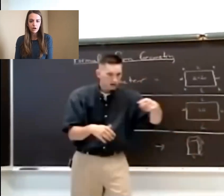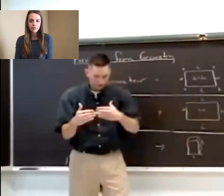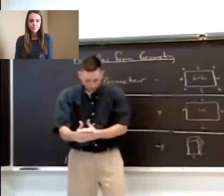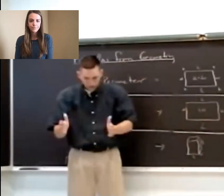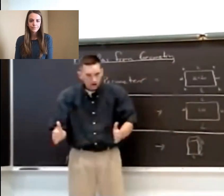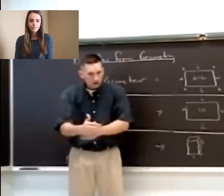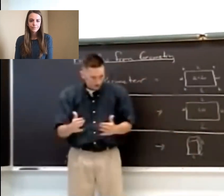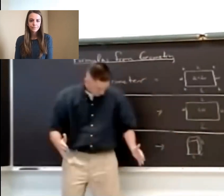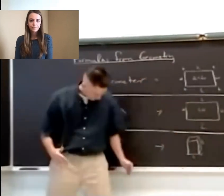are.